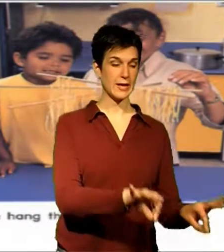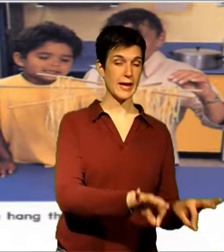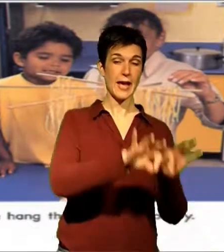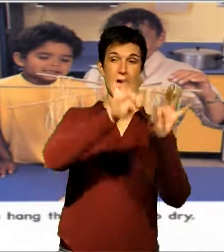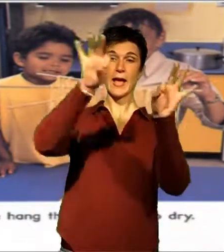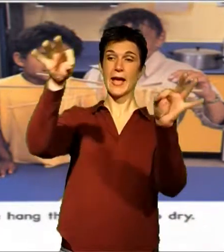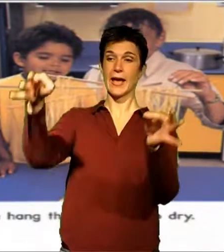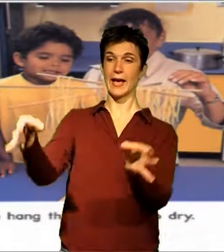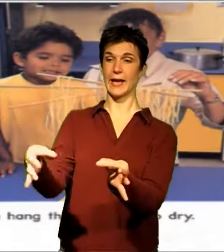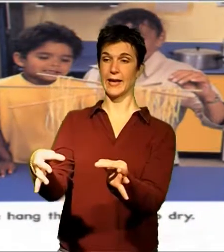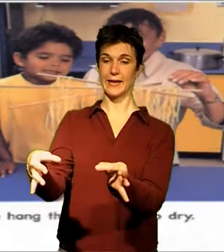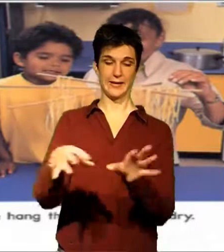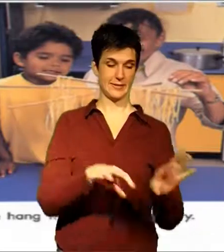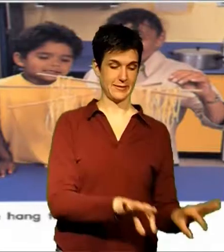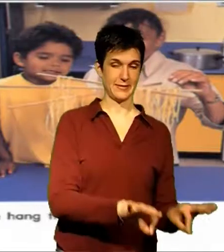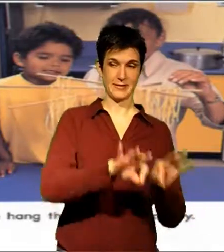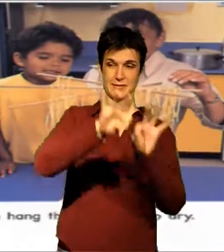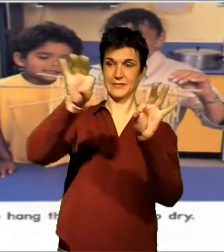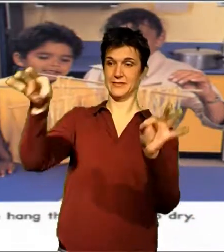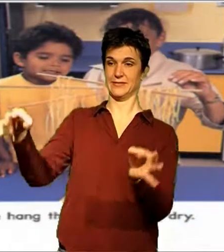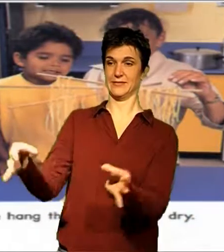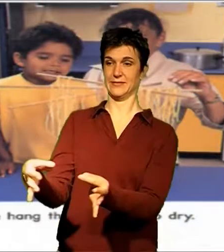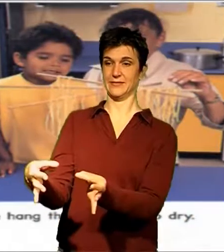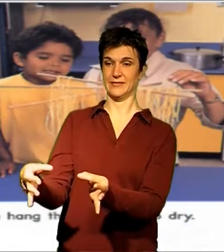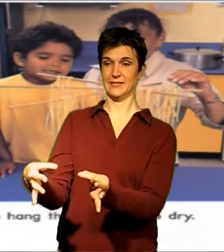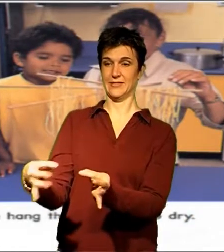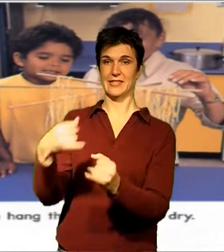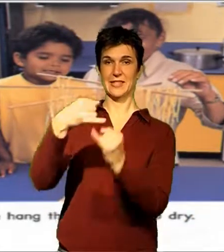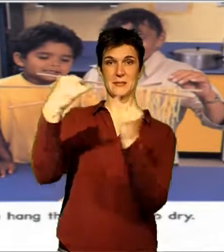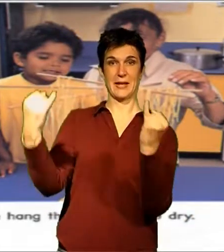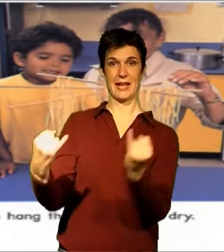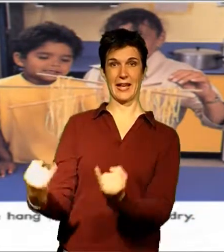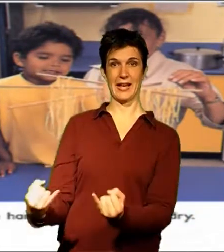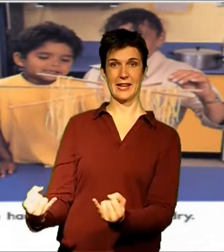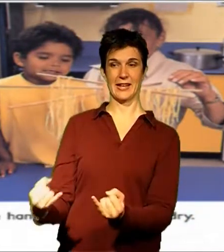We hang the spaghetti to dry.